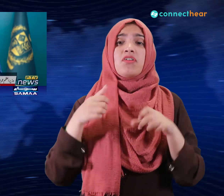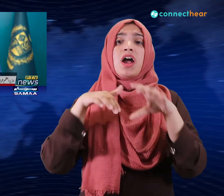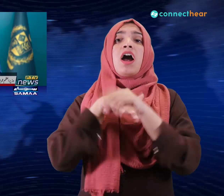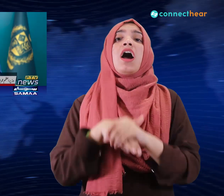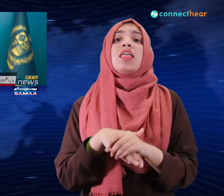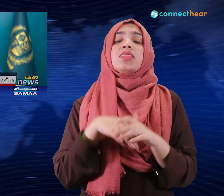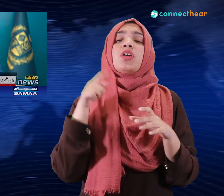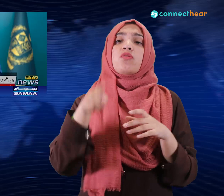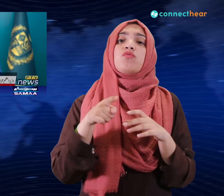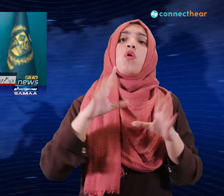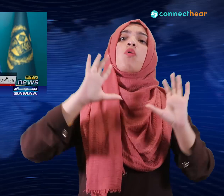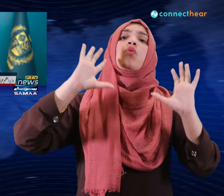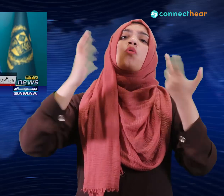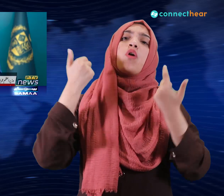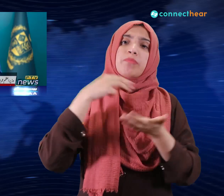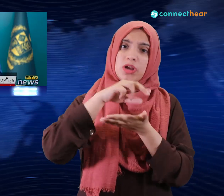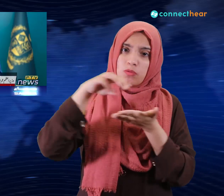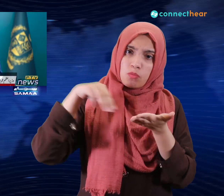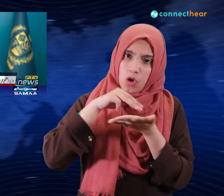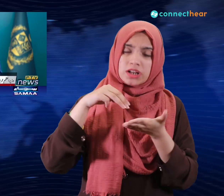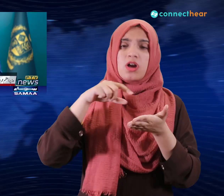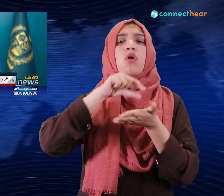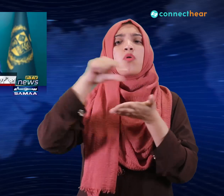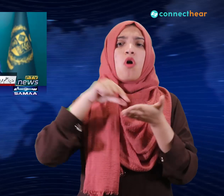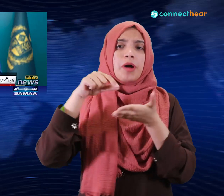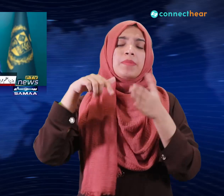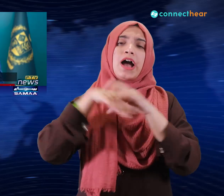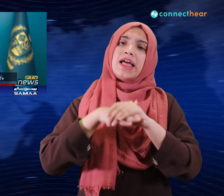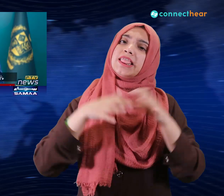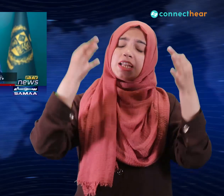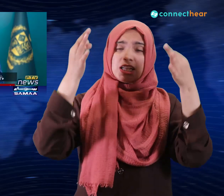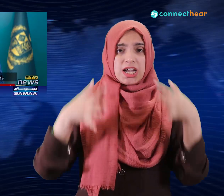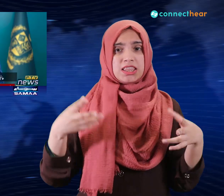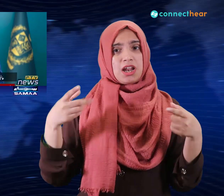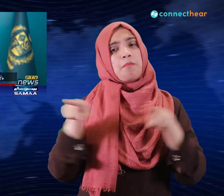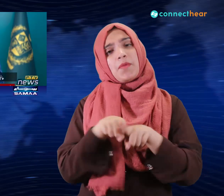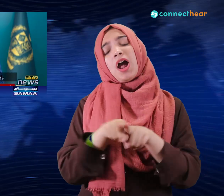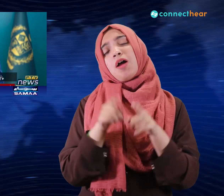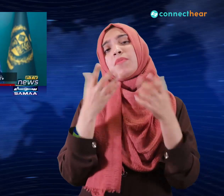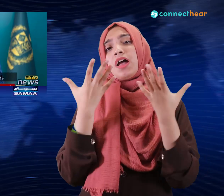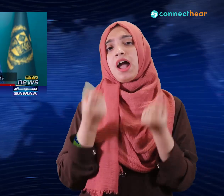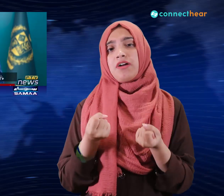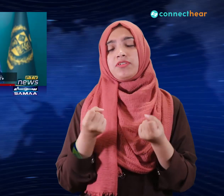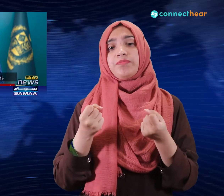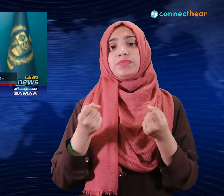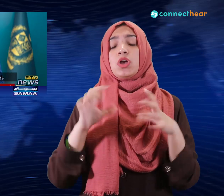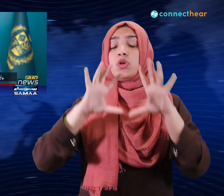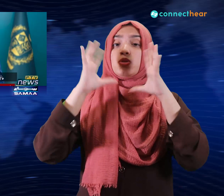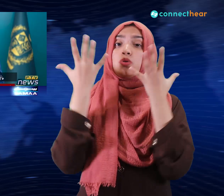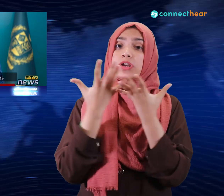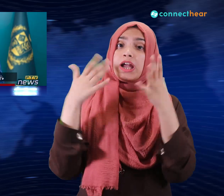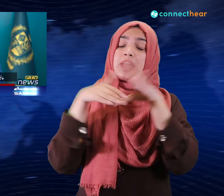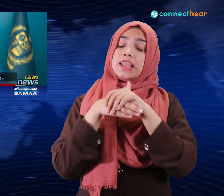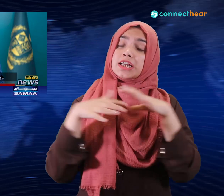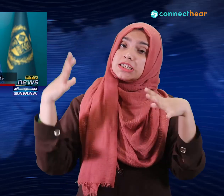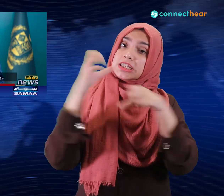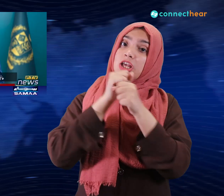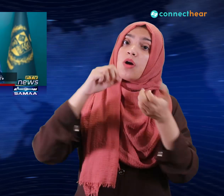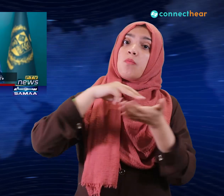which exist within and amongst nations. The global economy will not recover